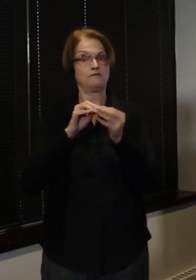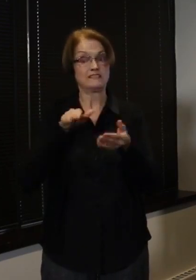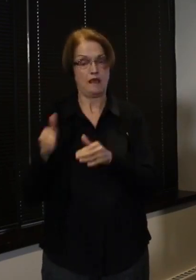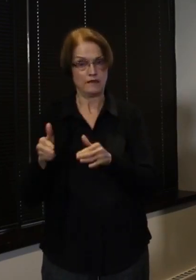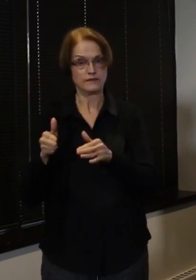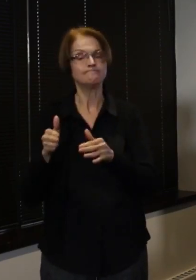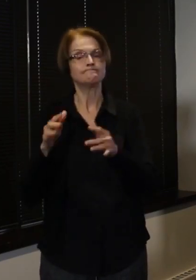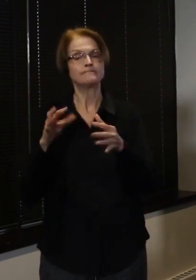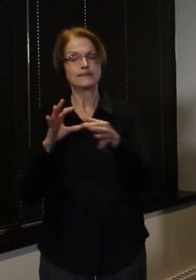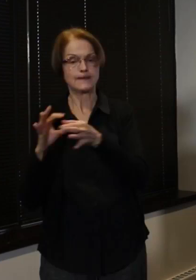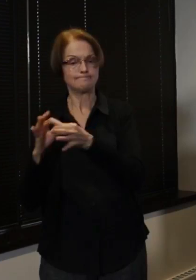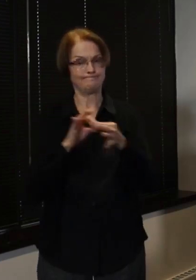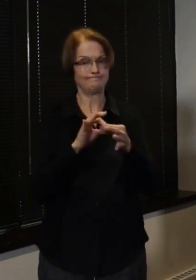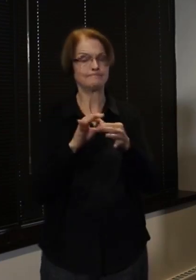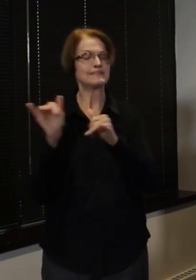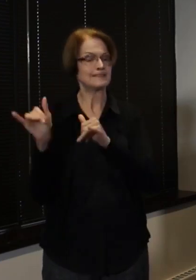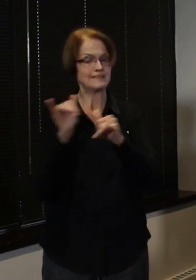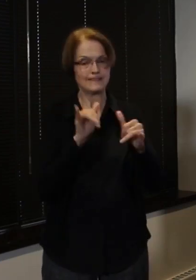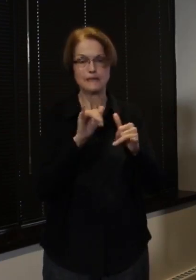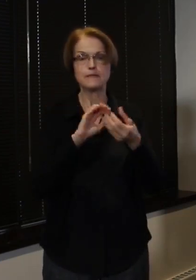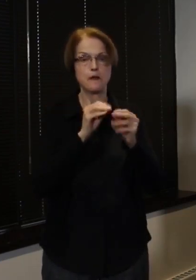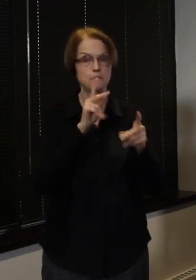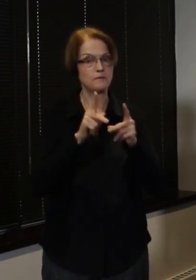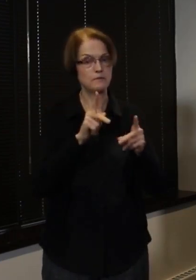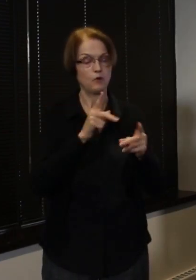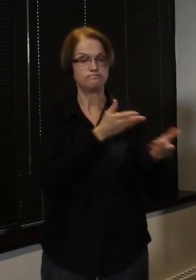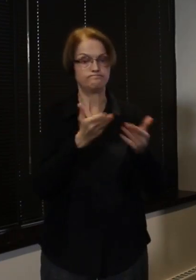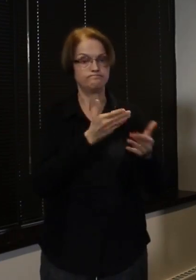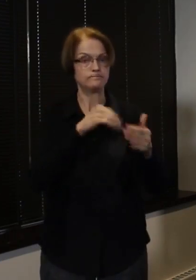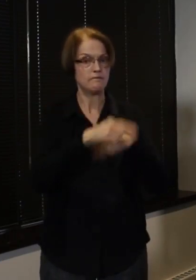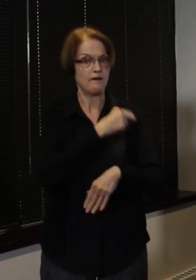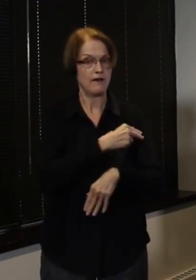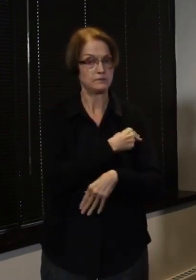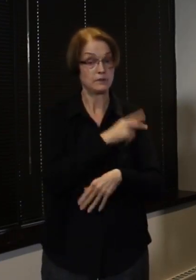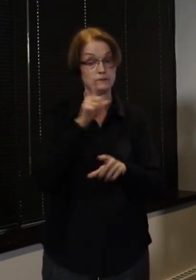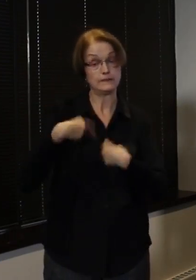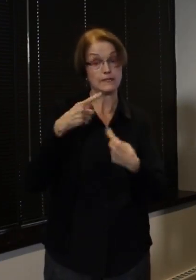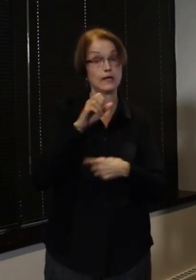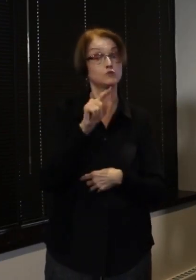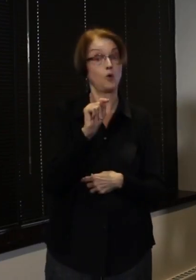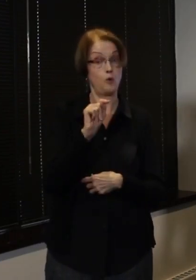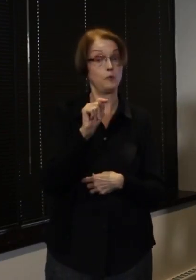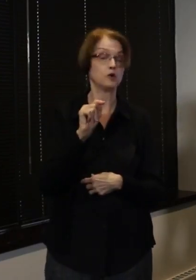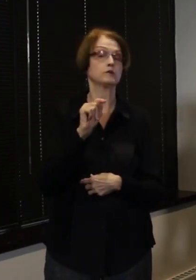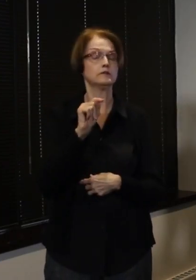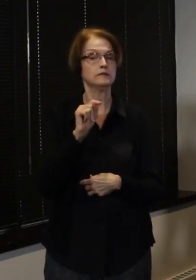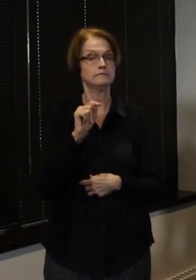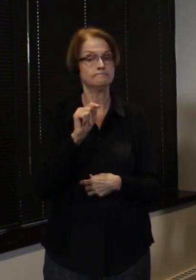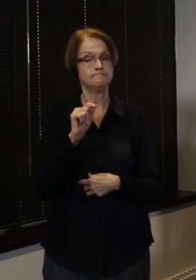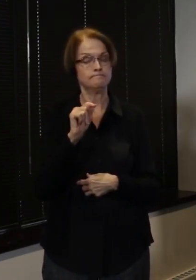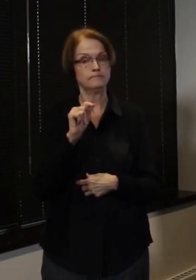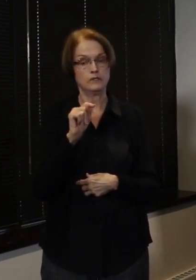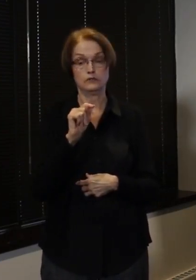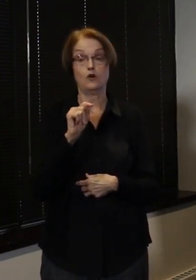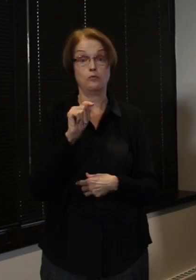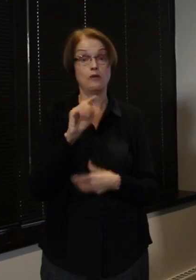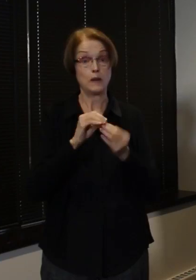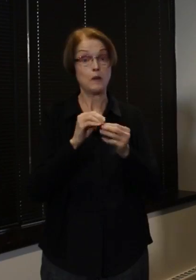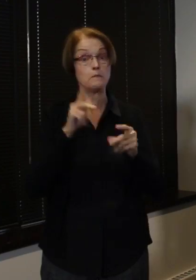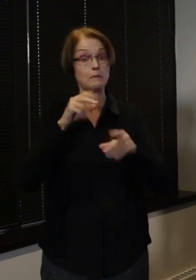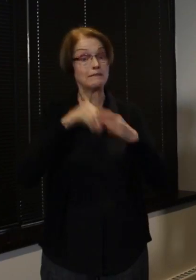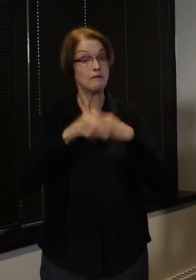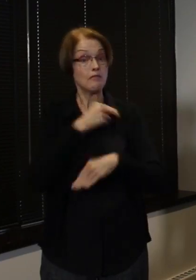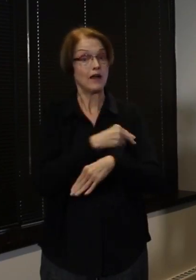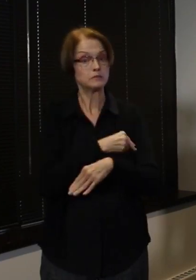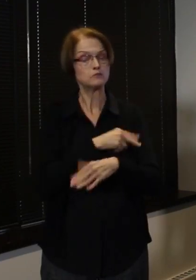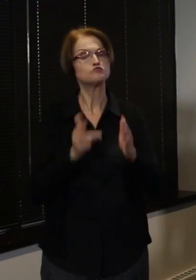with the increase in the number of patients hospitalized. Since October, we have effectively tripled the number of